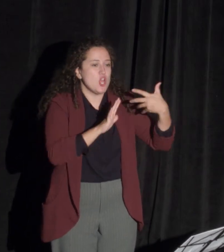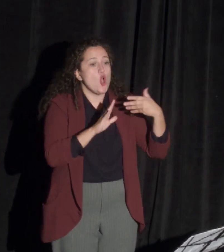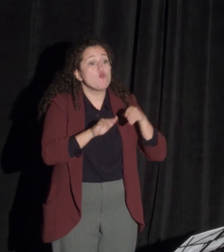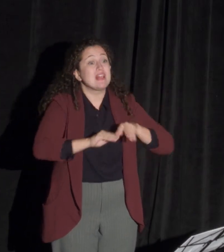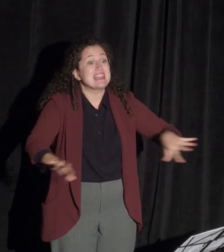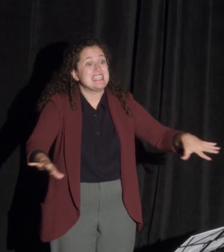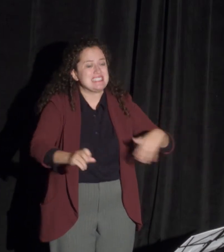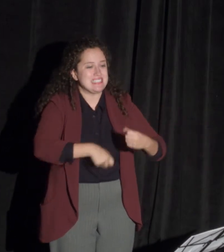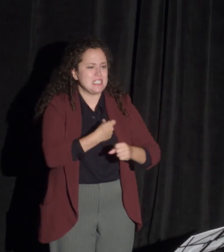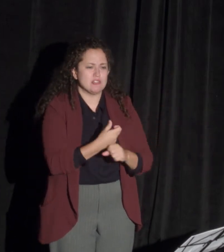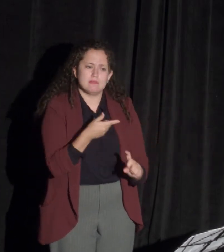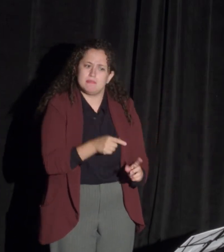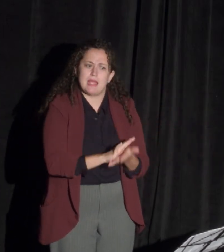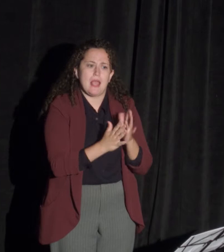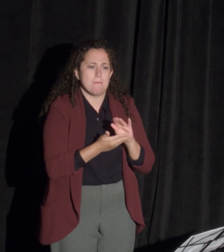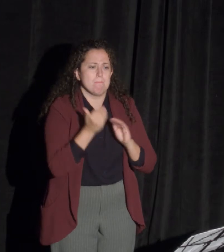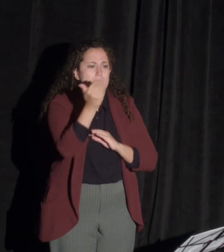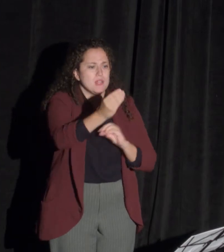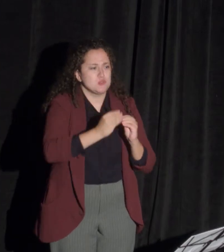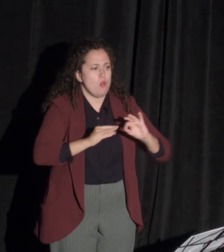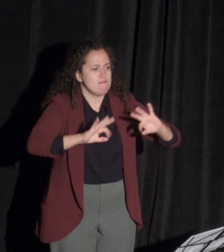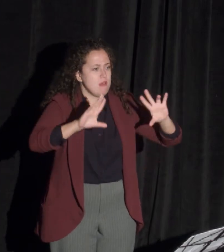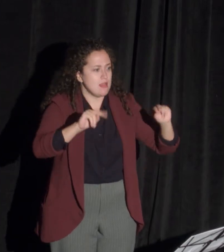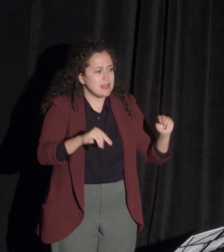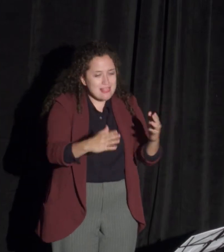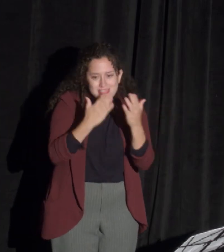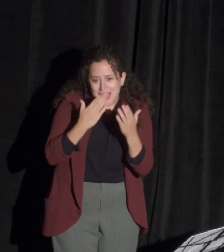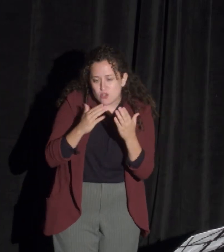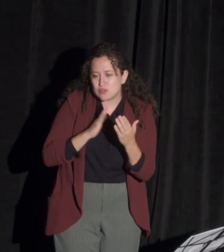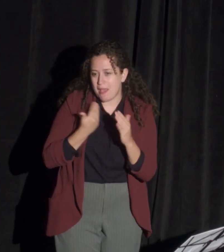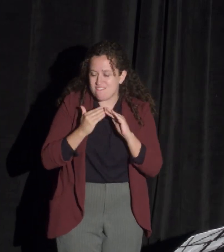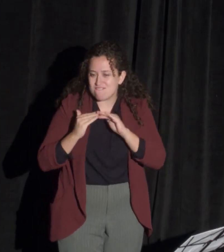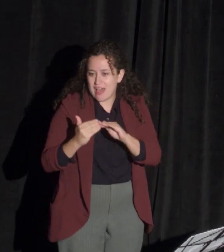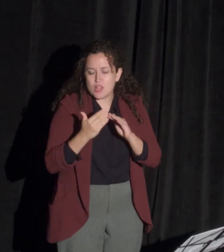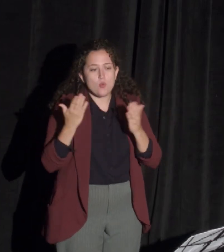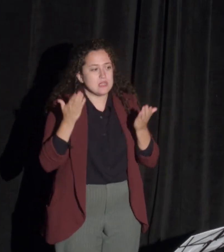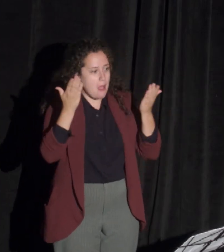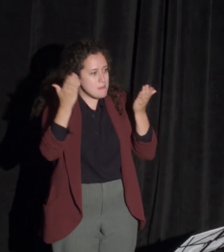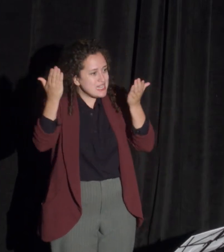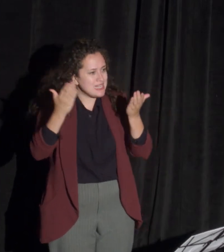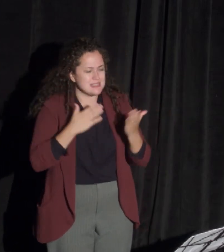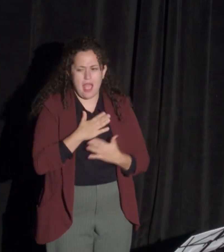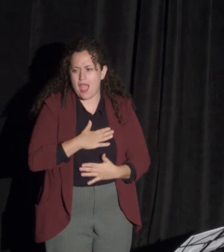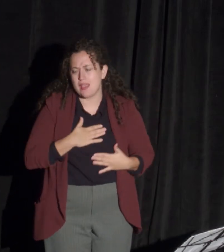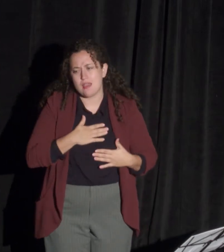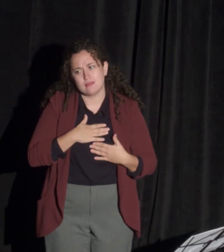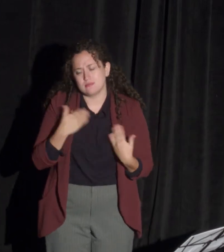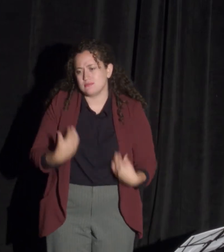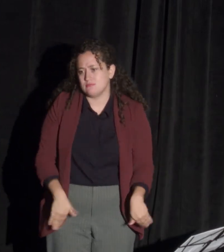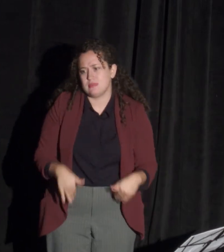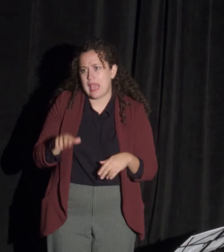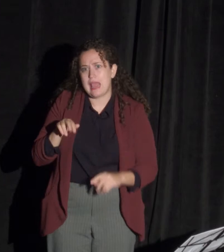nominees, I admire every single one of you tremendously. And finally, thanks to the